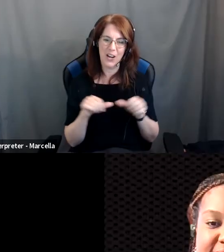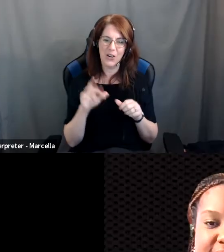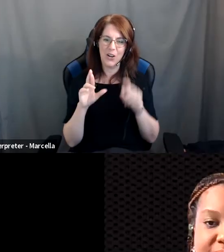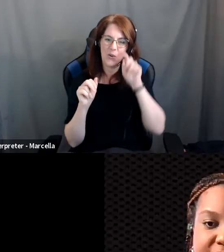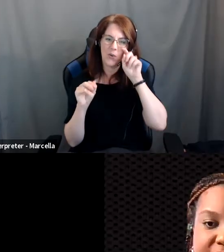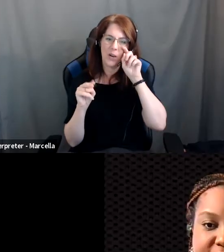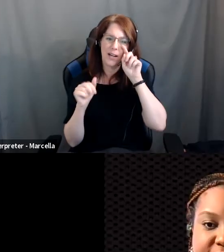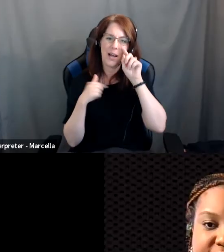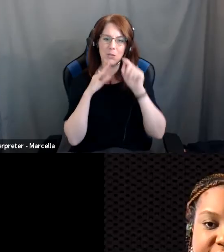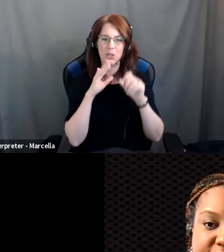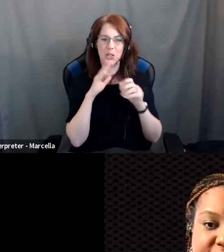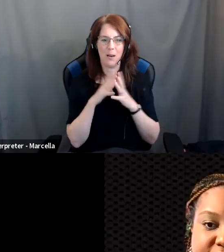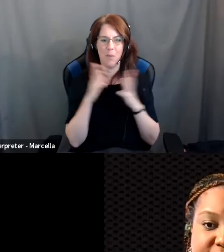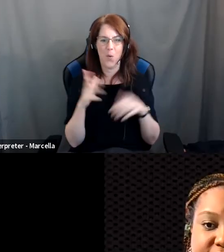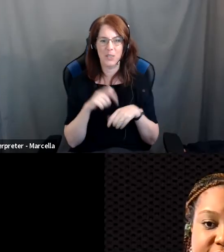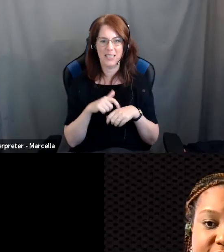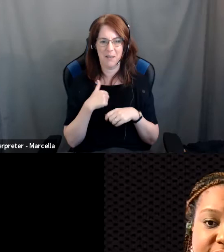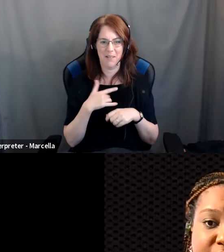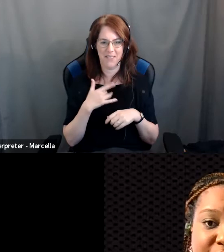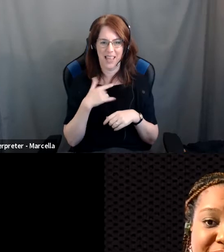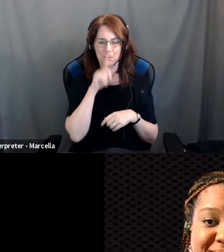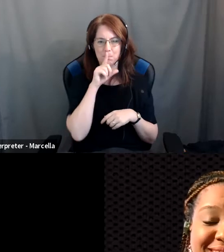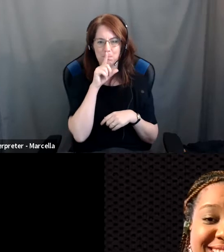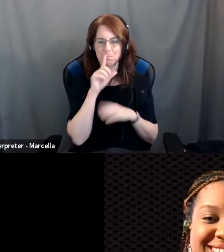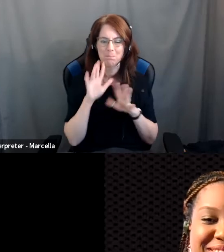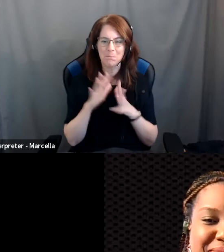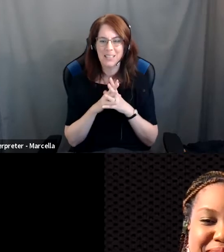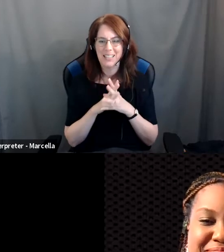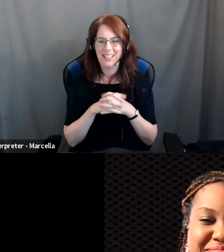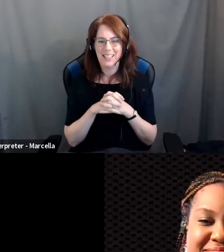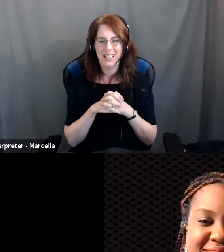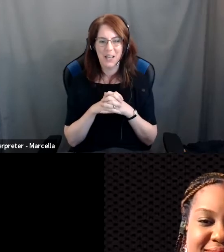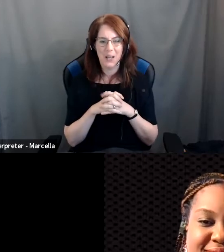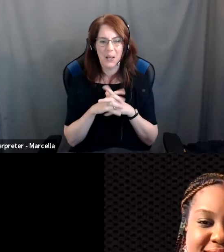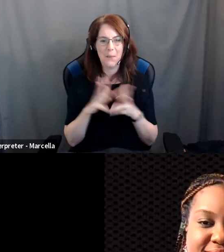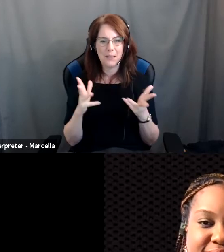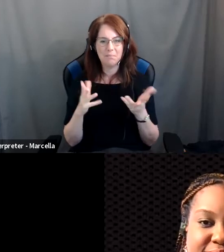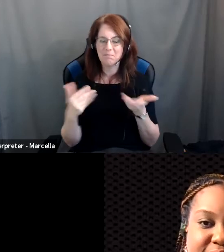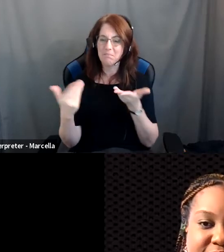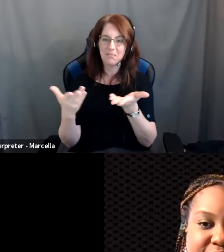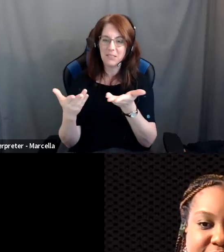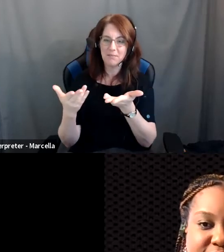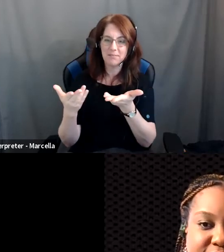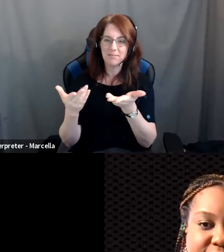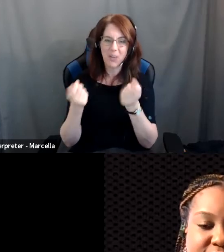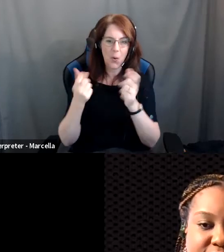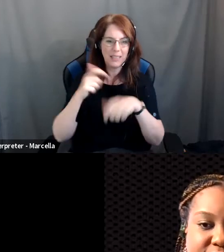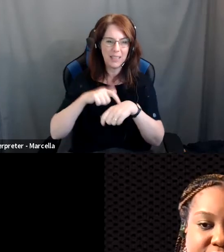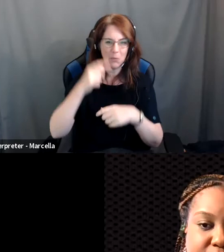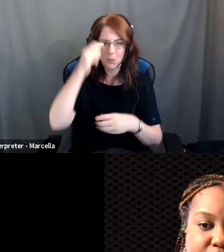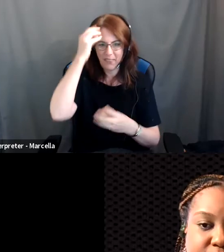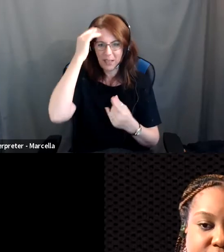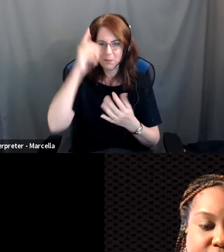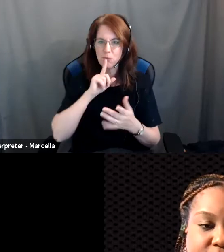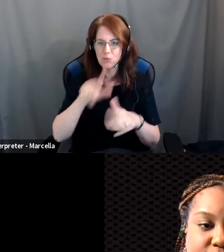this whole time and I feel like I should not, but just give a little quick time to think about this, because this is a